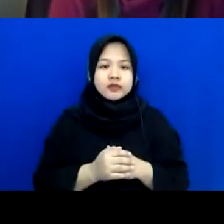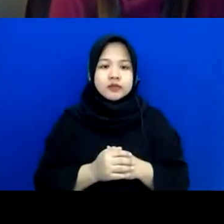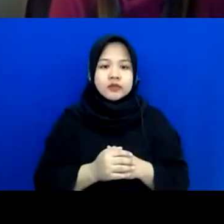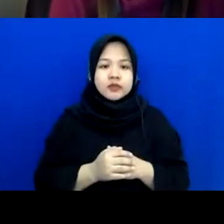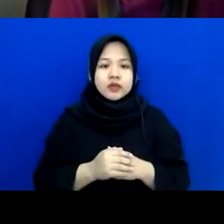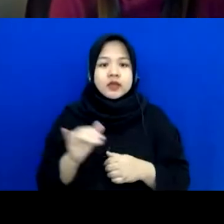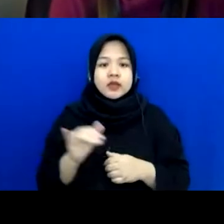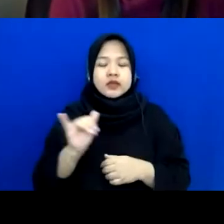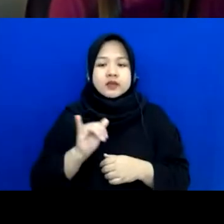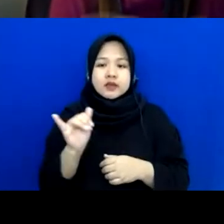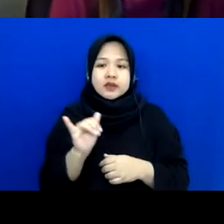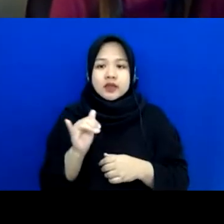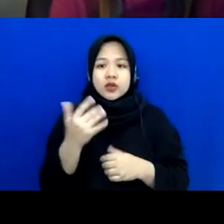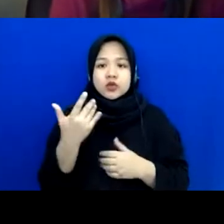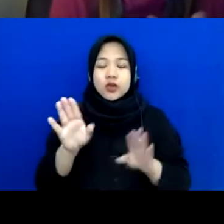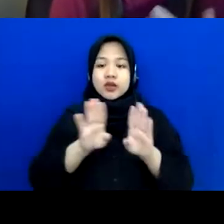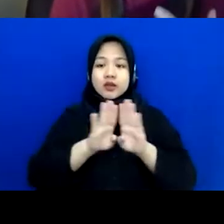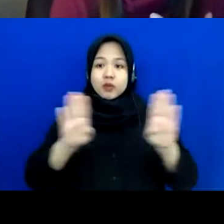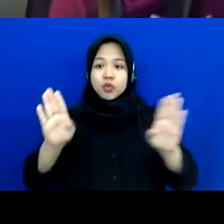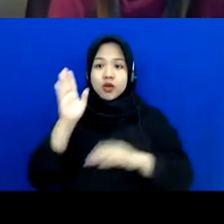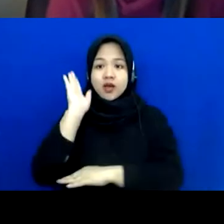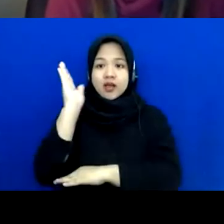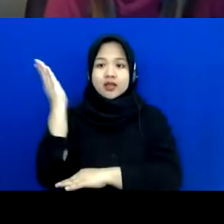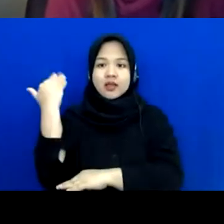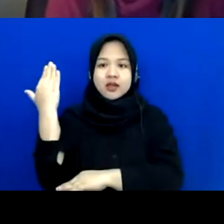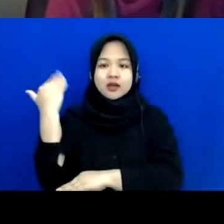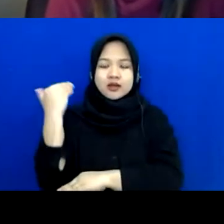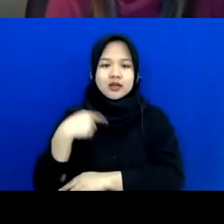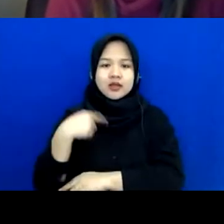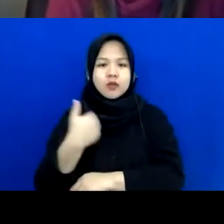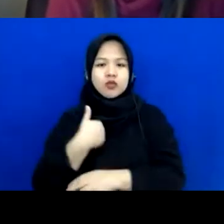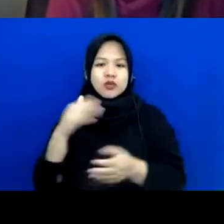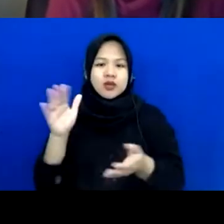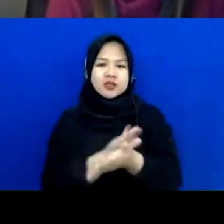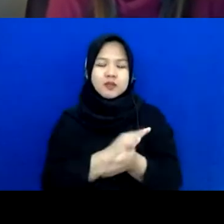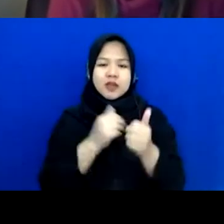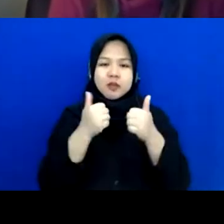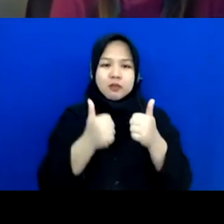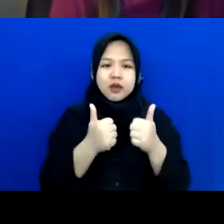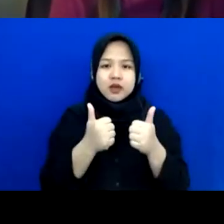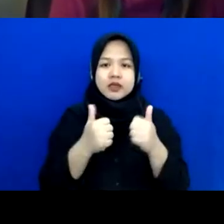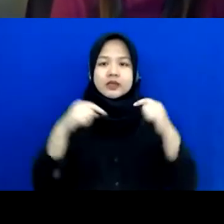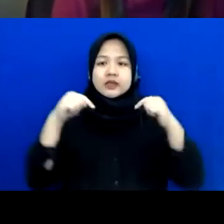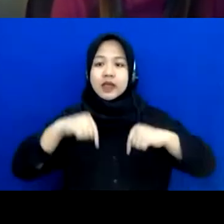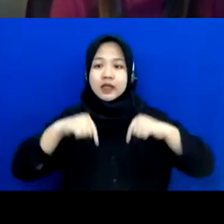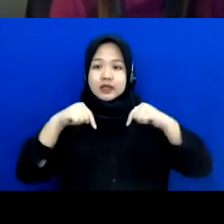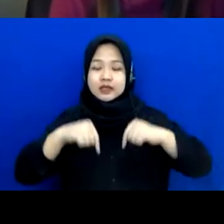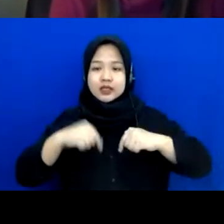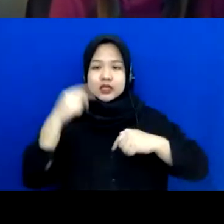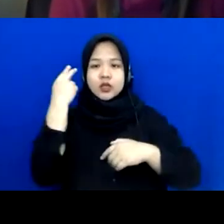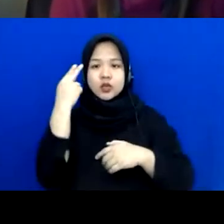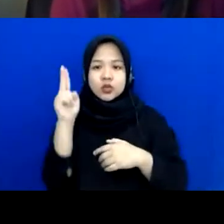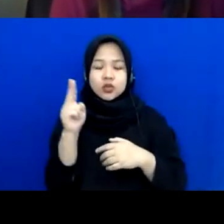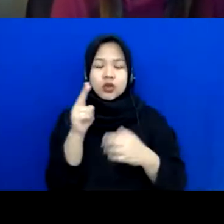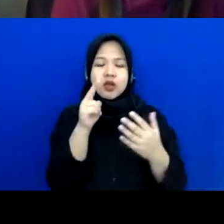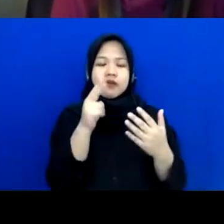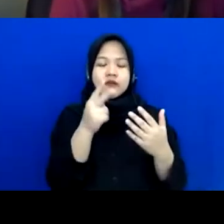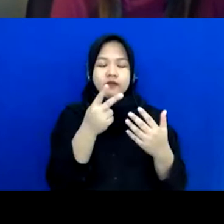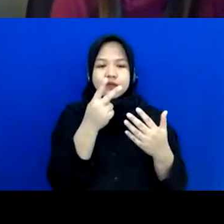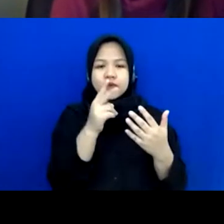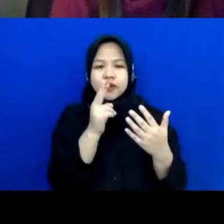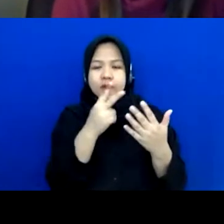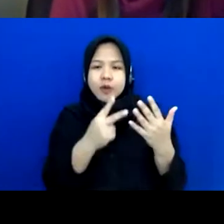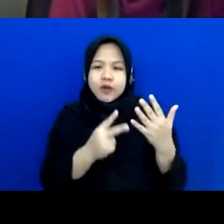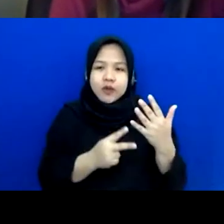opening remarks as well. We truly have a very unique opportunity at the moment to reevaluate many